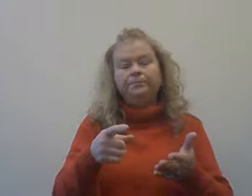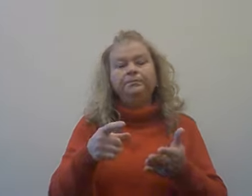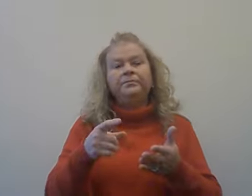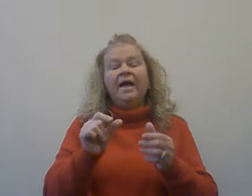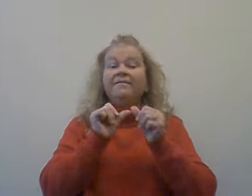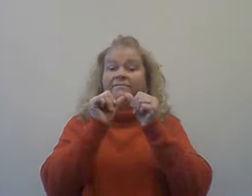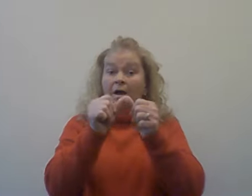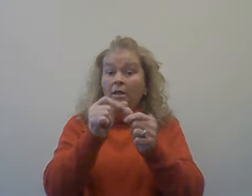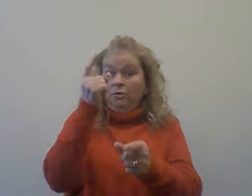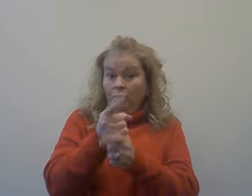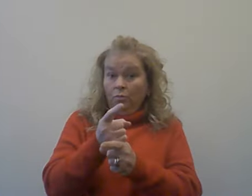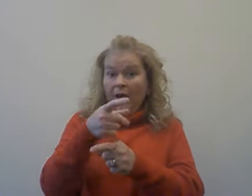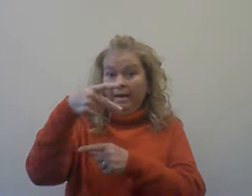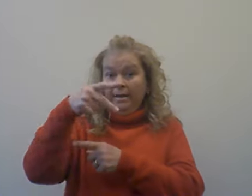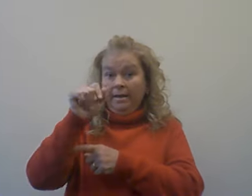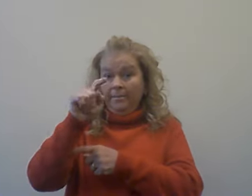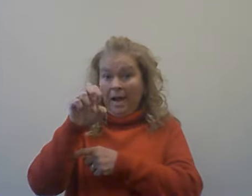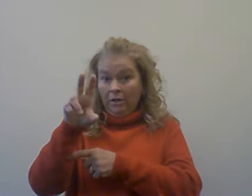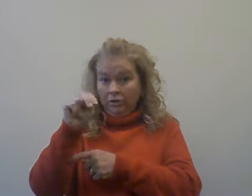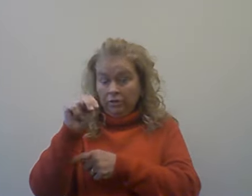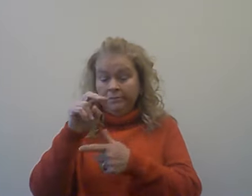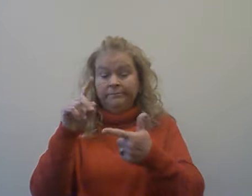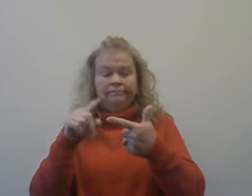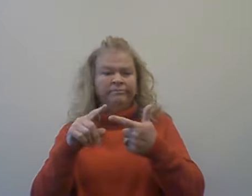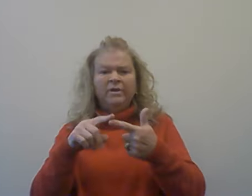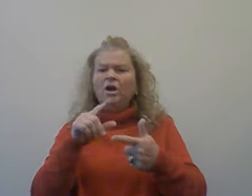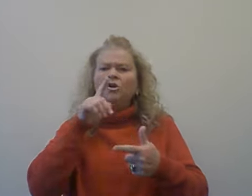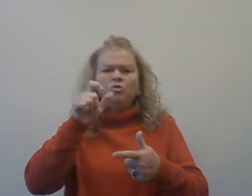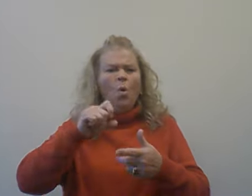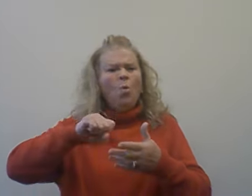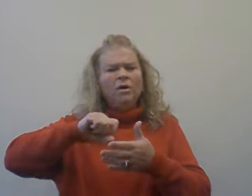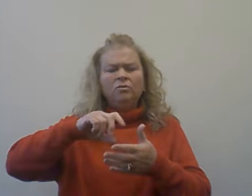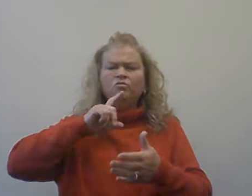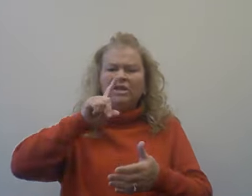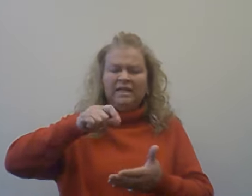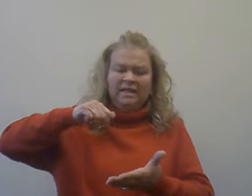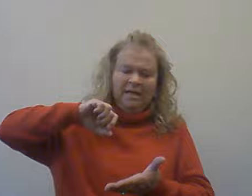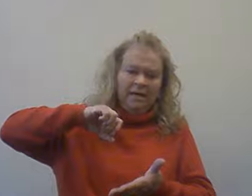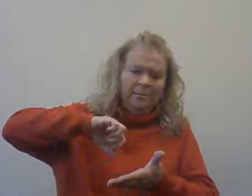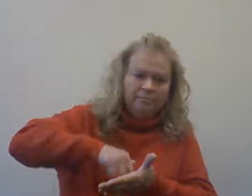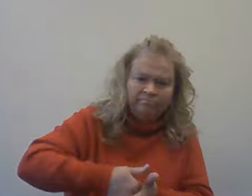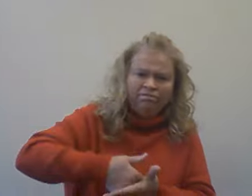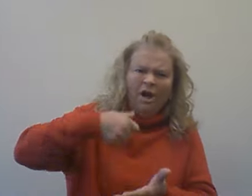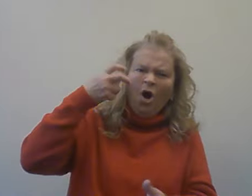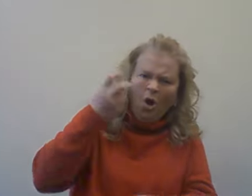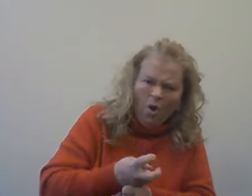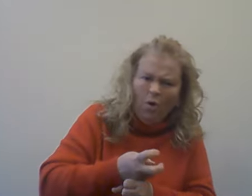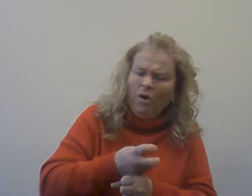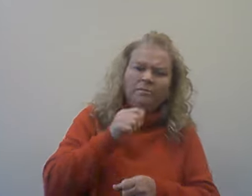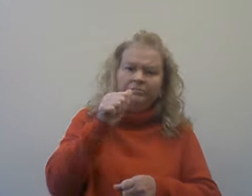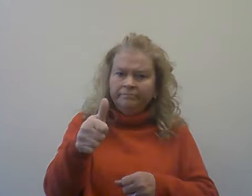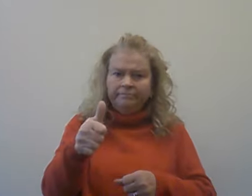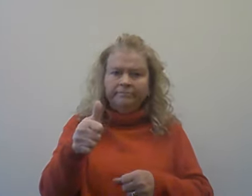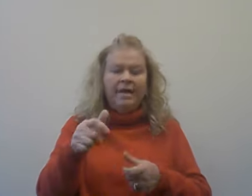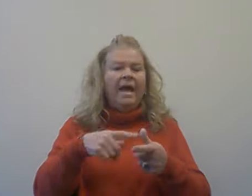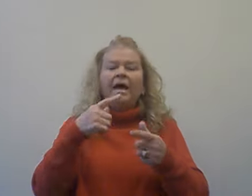push overly hard, and don't tilt your sander. I know it can be really tempting when you feel a high spot to want to dig in and kind of grind